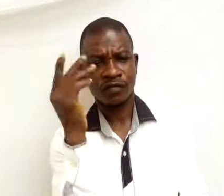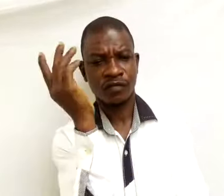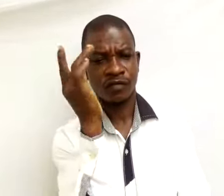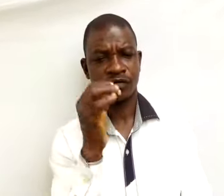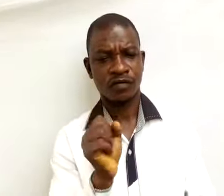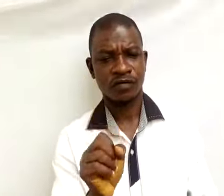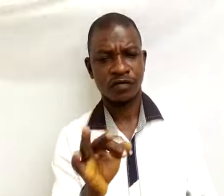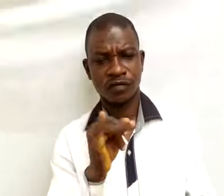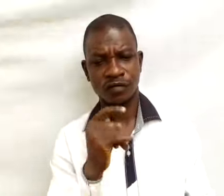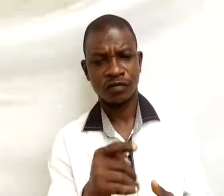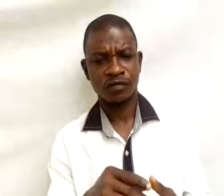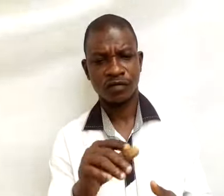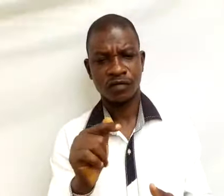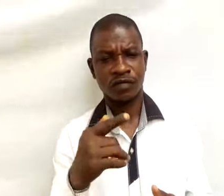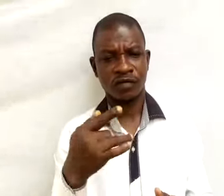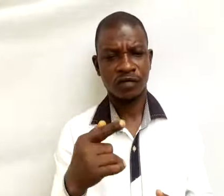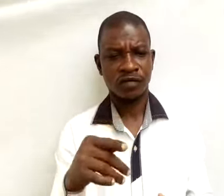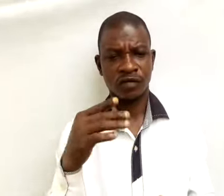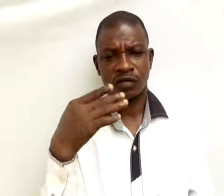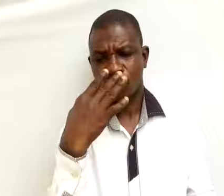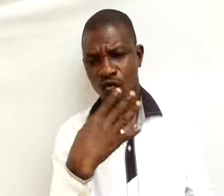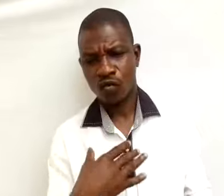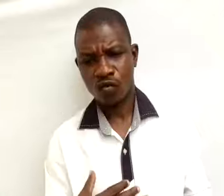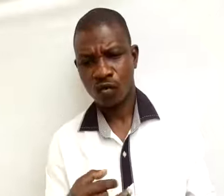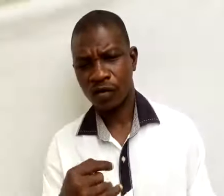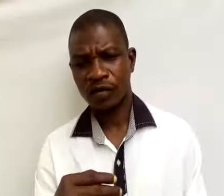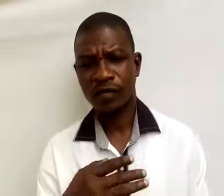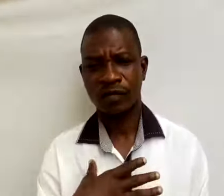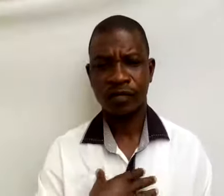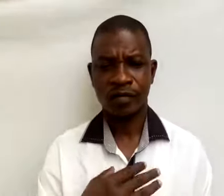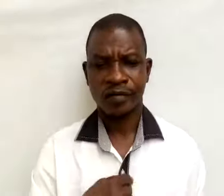as green, white, and brown color of